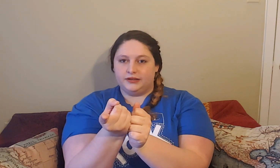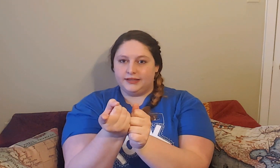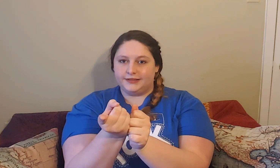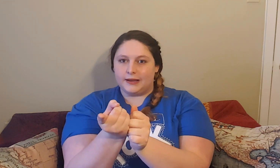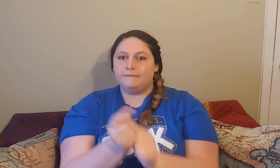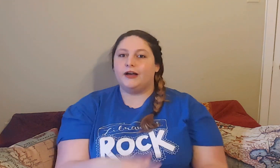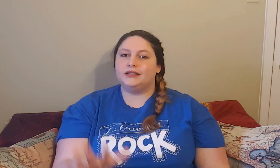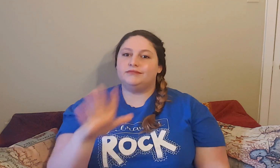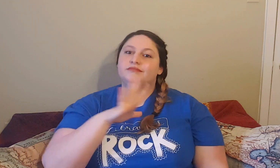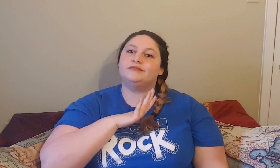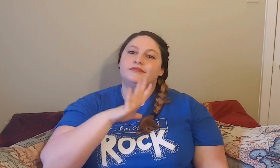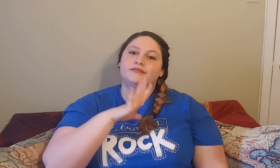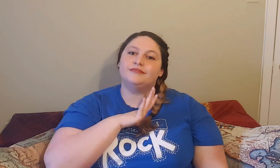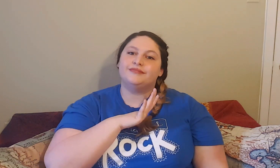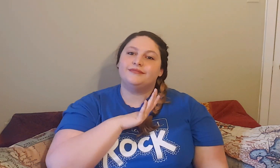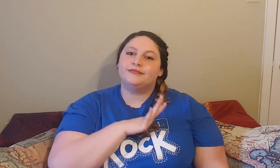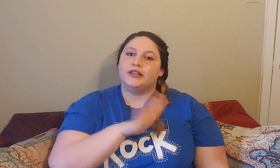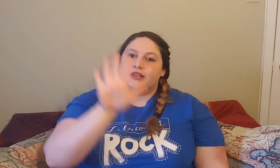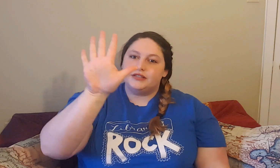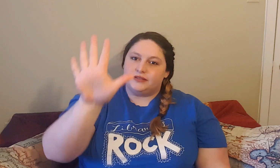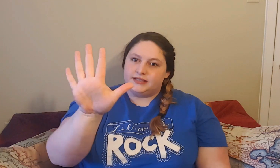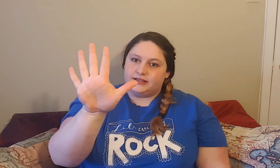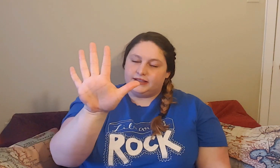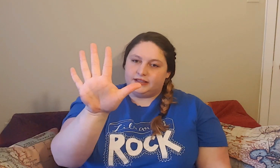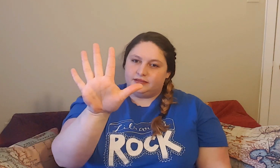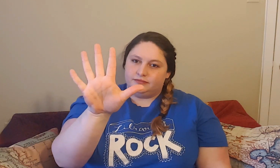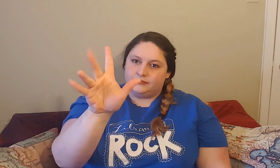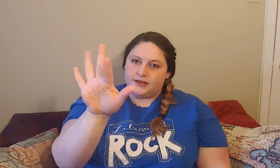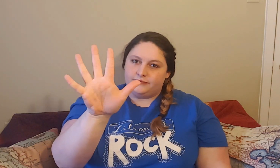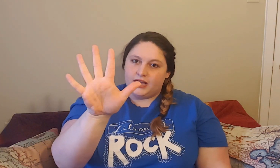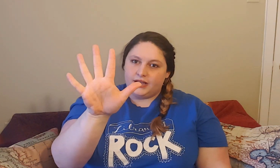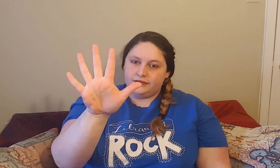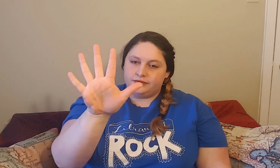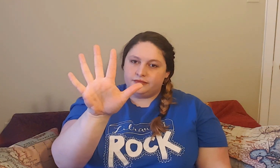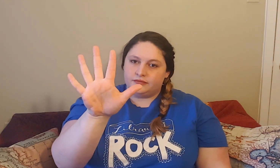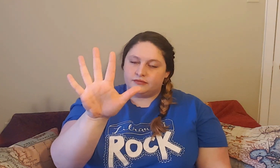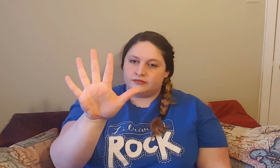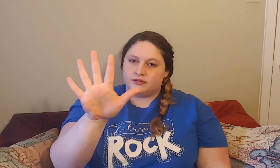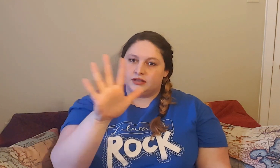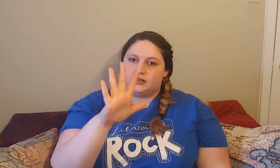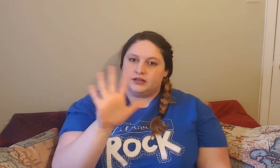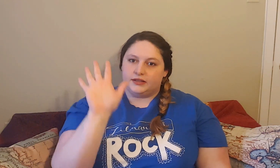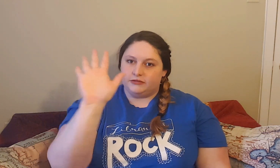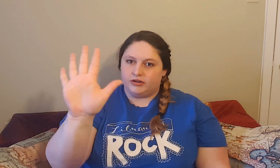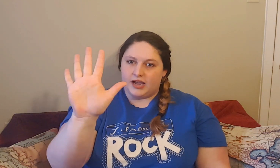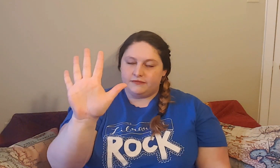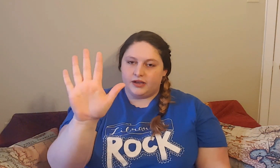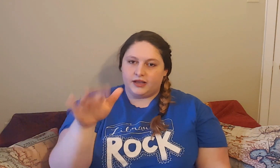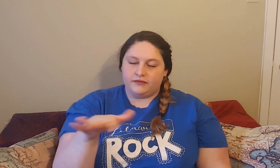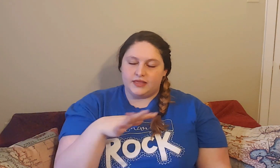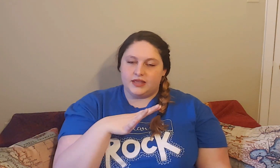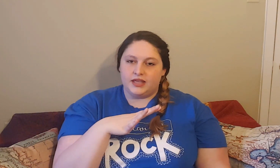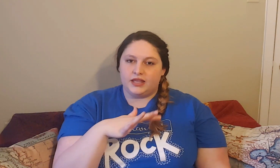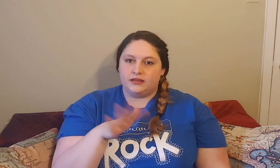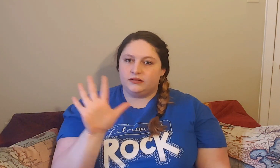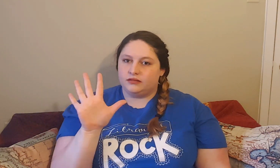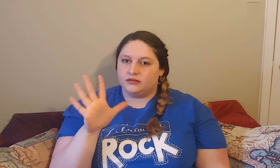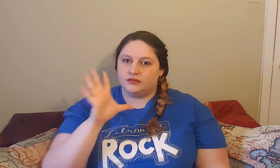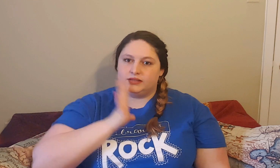is I'm fine. So that's like a 5. You're gonna high five and then